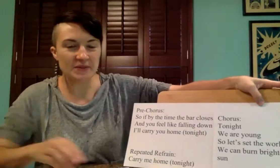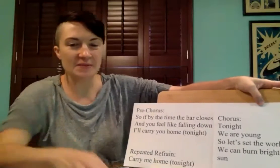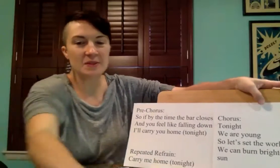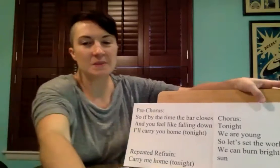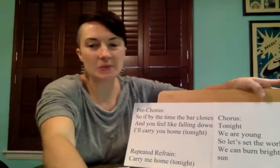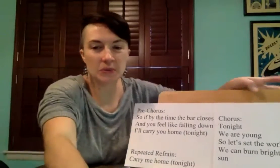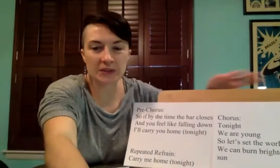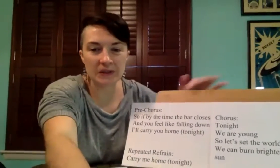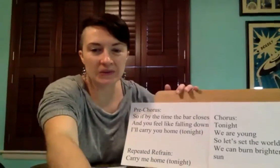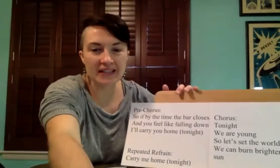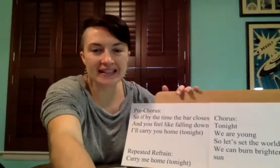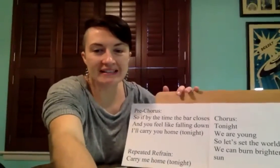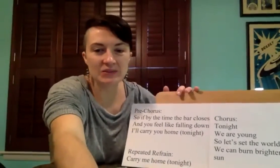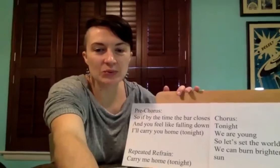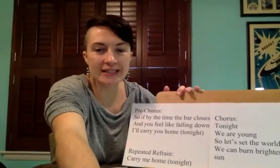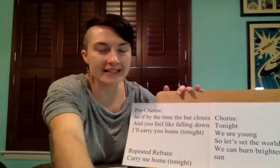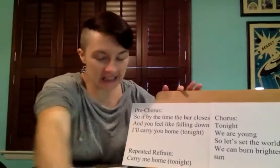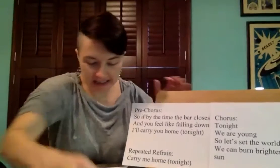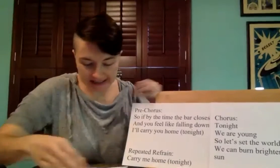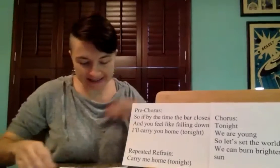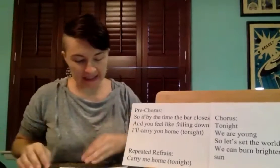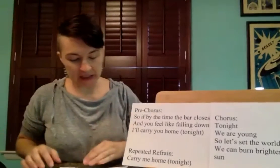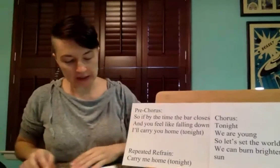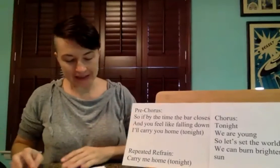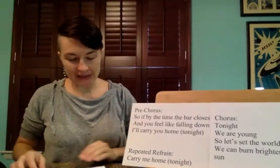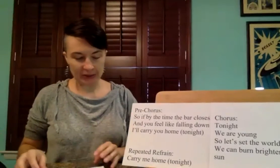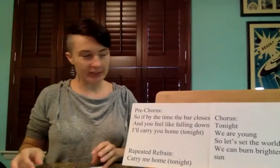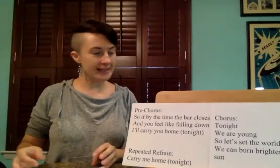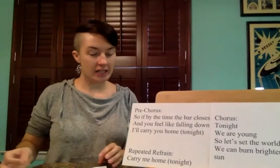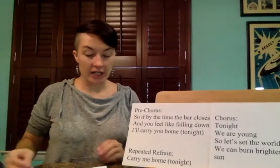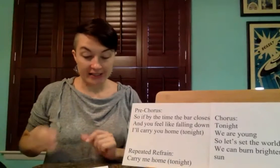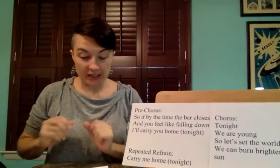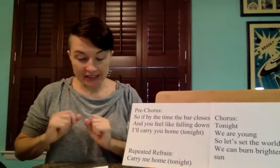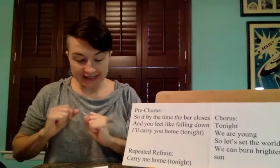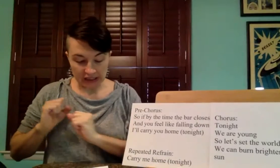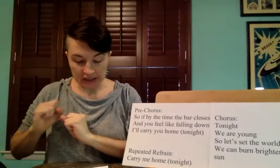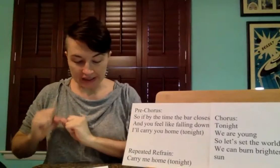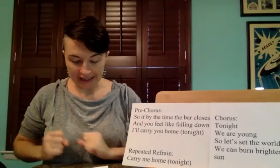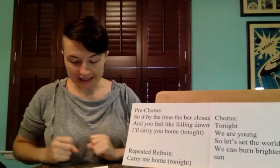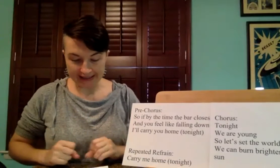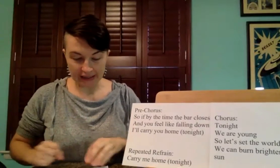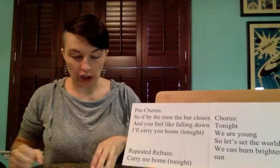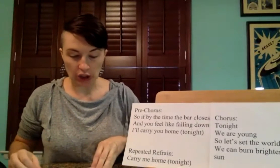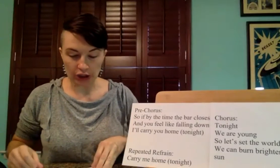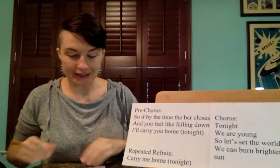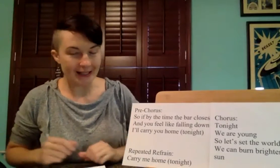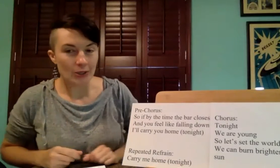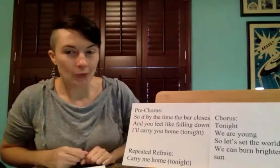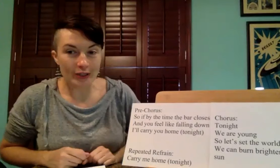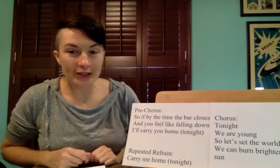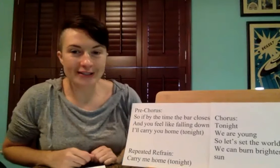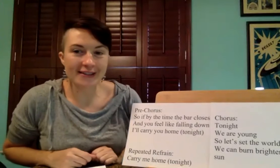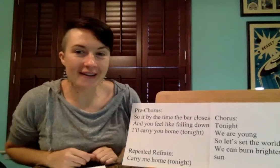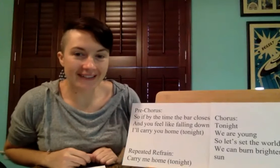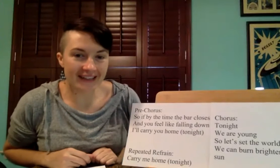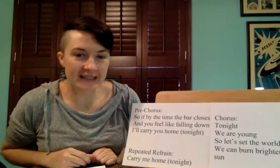that most people will know. And we sing and sign along to the chorus. So this song is called We Are Young, and it's